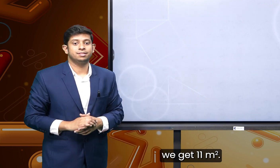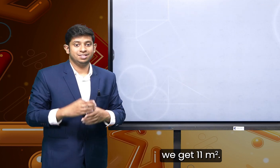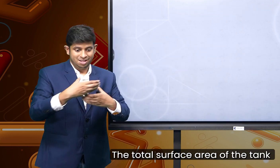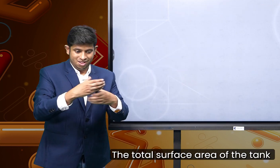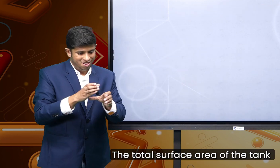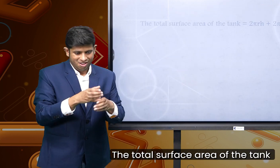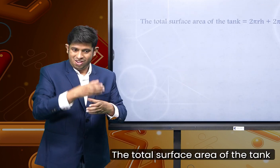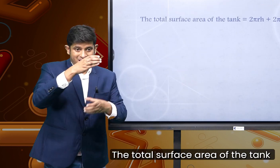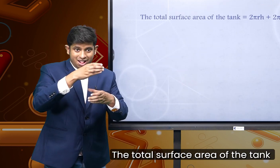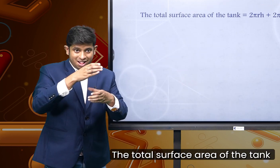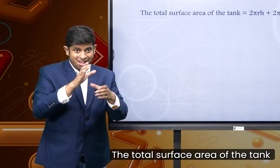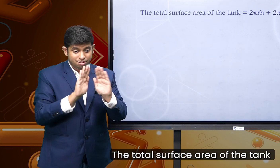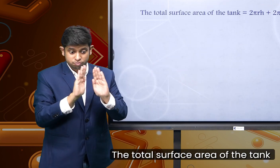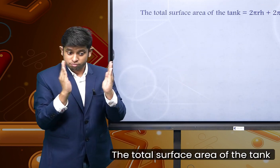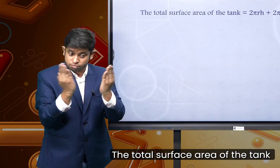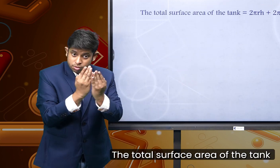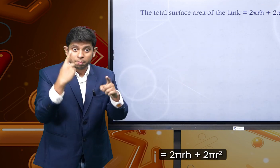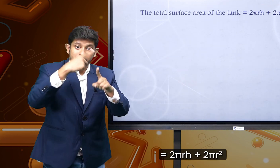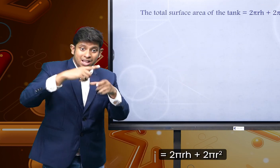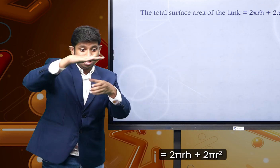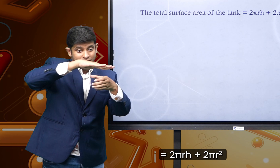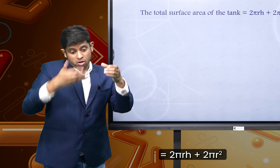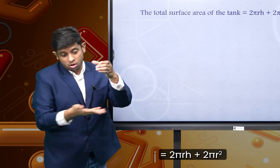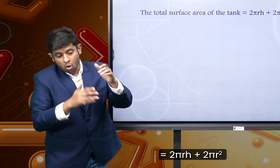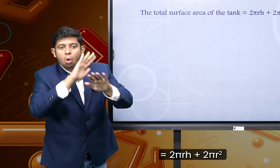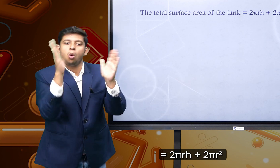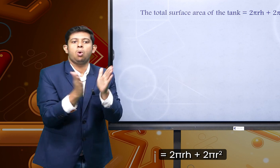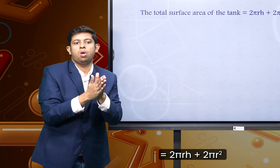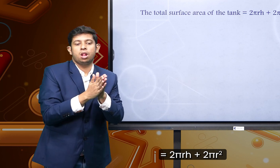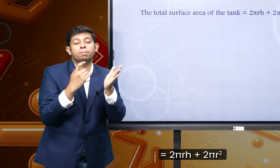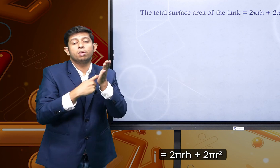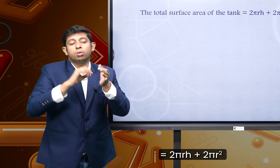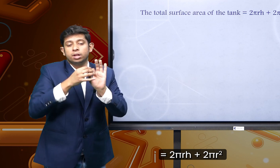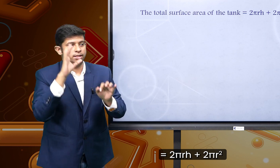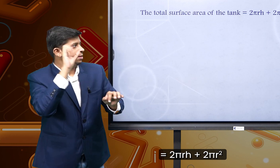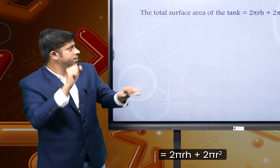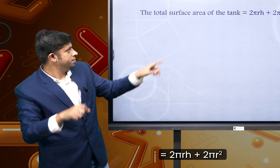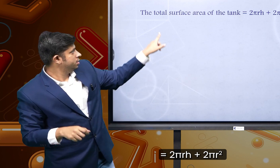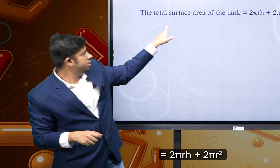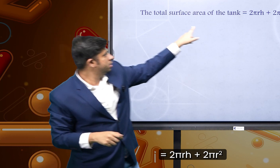The total surface area of the tank is equal to 2 pi RH plus 2 pi R square.